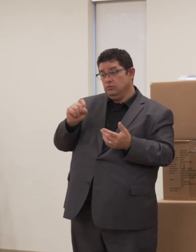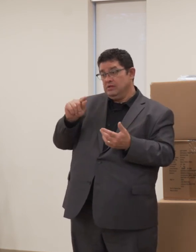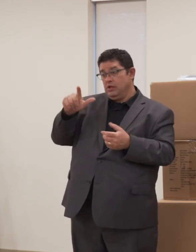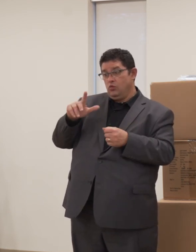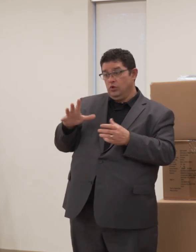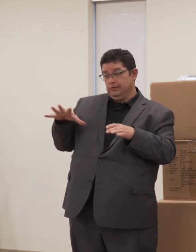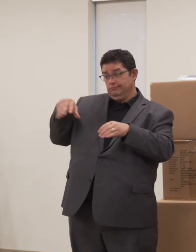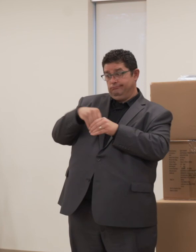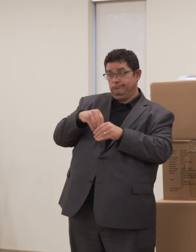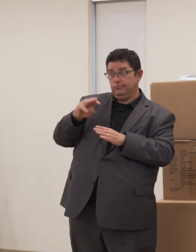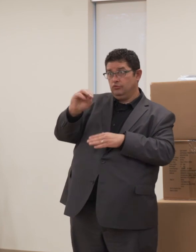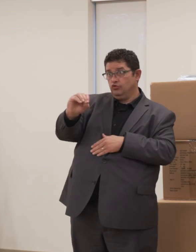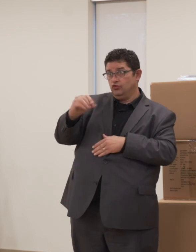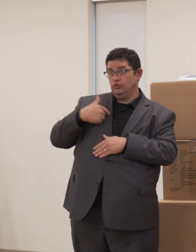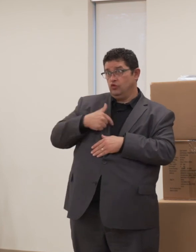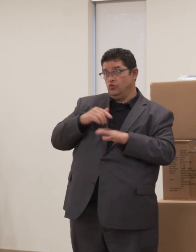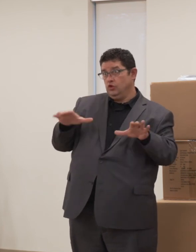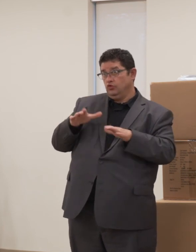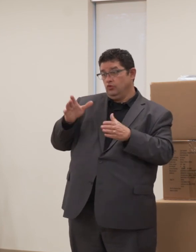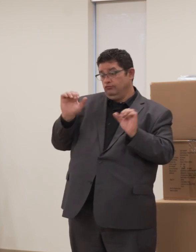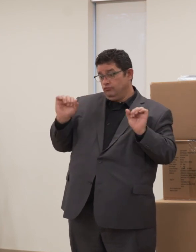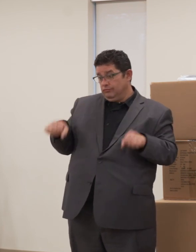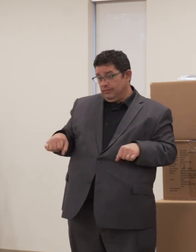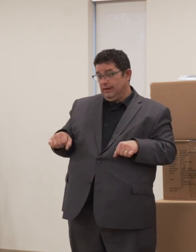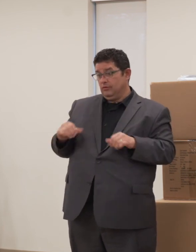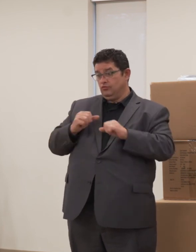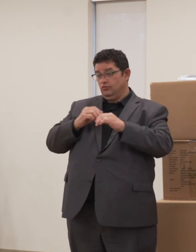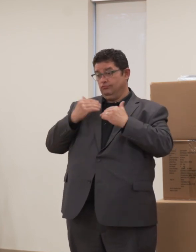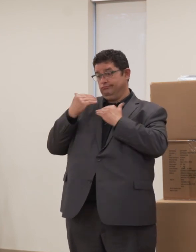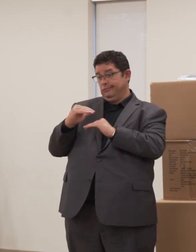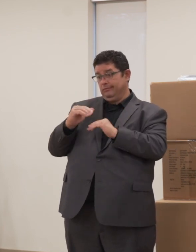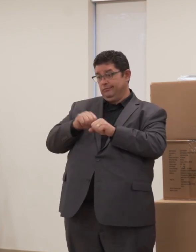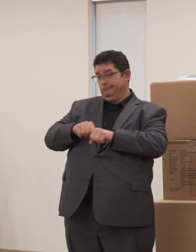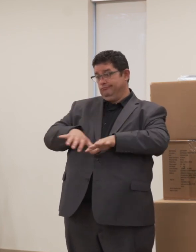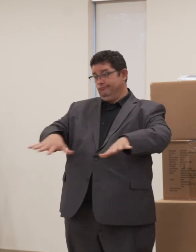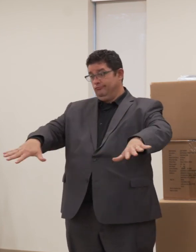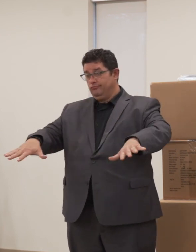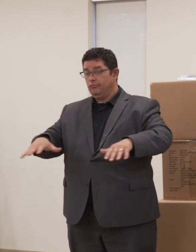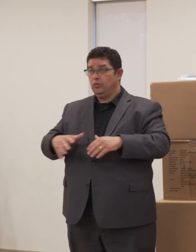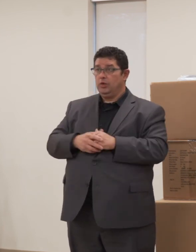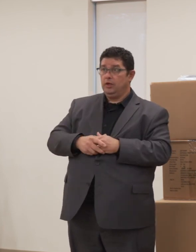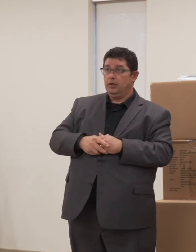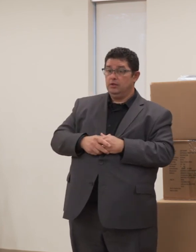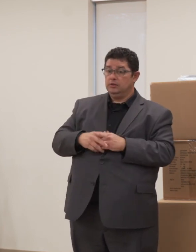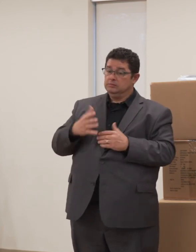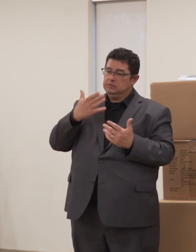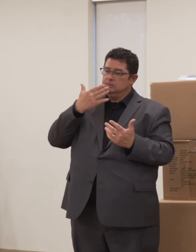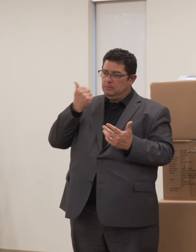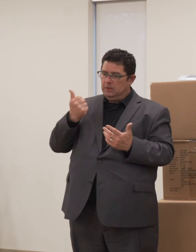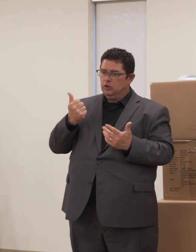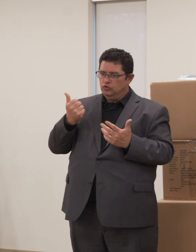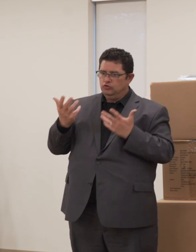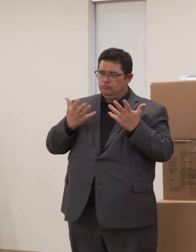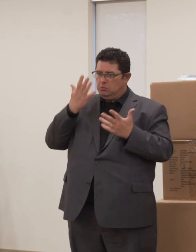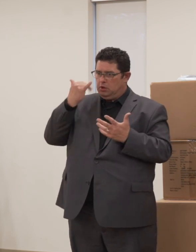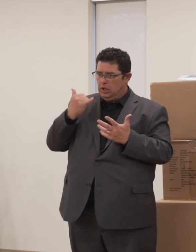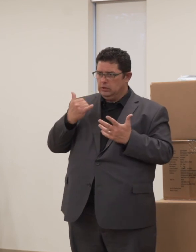we can to limit the spread in our community, and we've made some good decisions over the past few months, put us in a better place. But